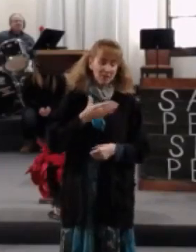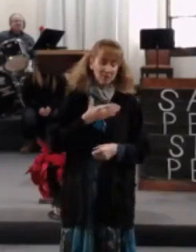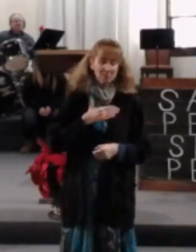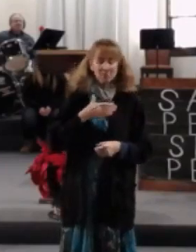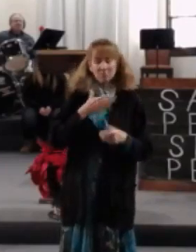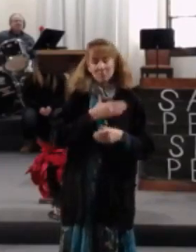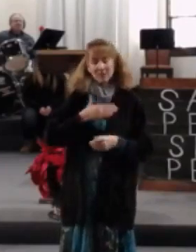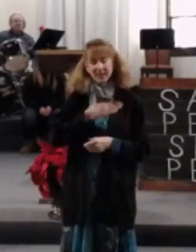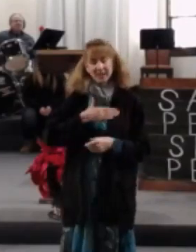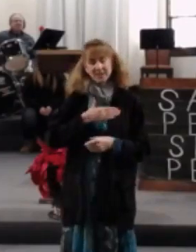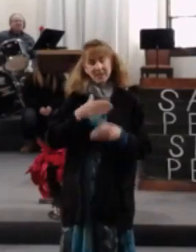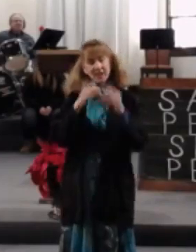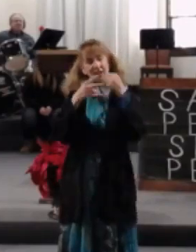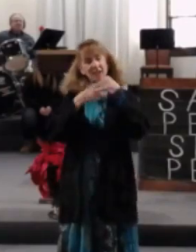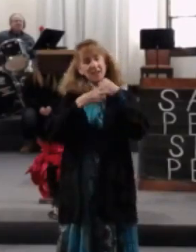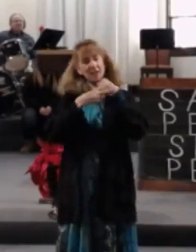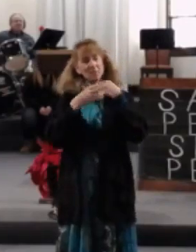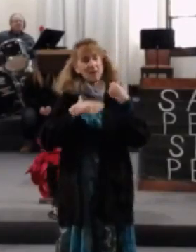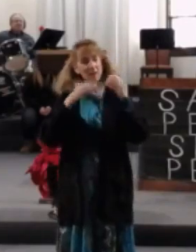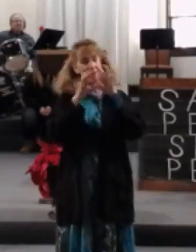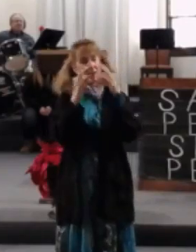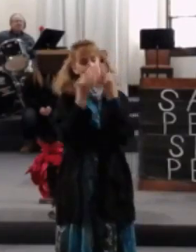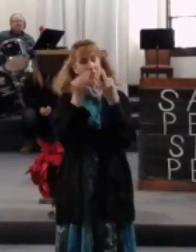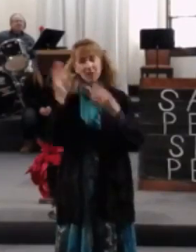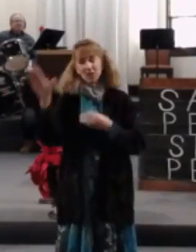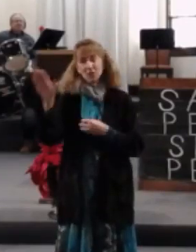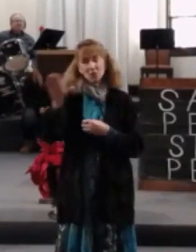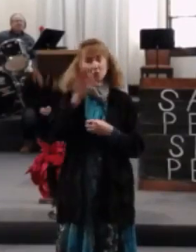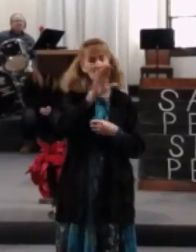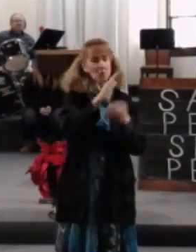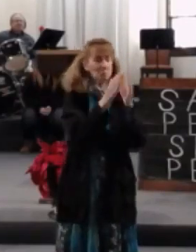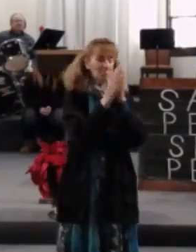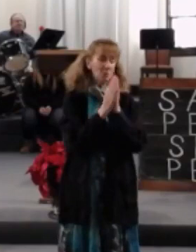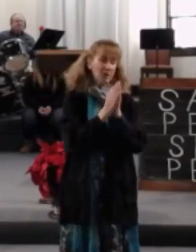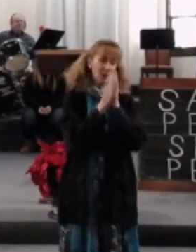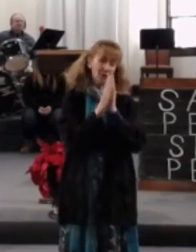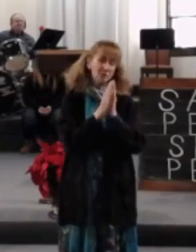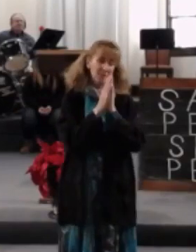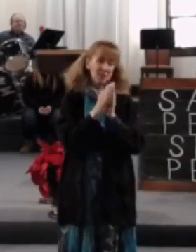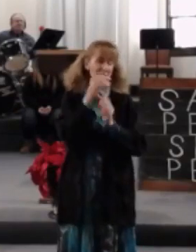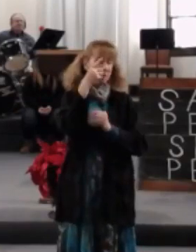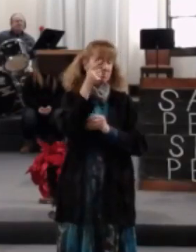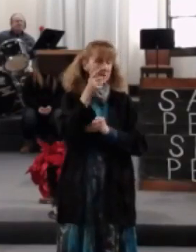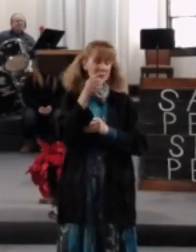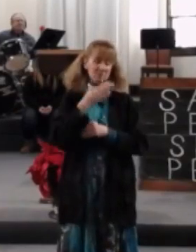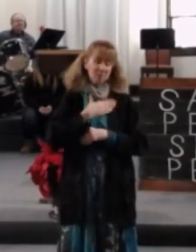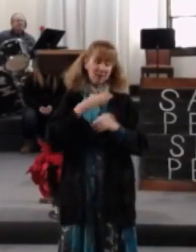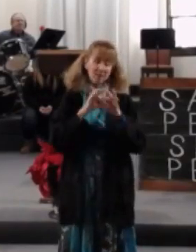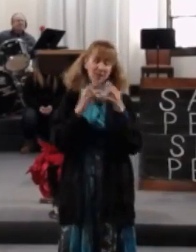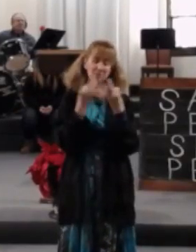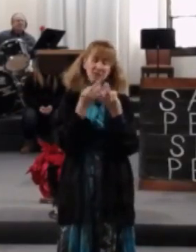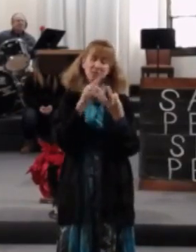your prayers. This last month and a half, we had five people that passed away.